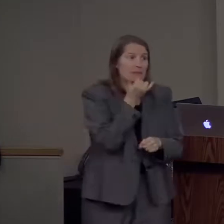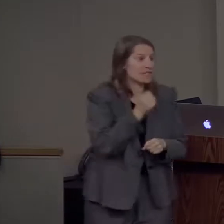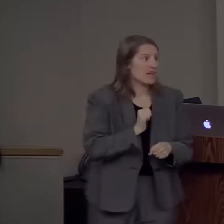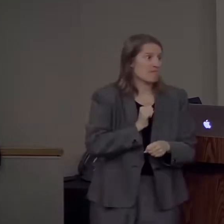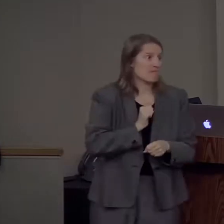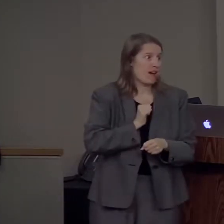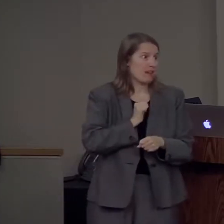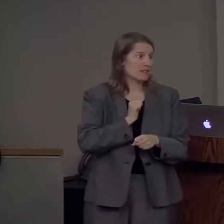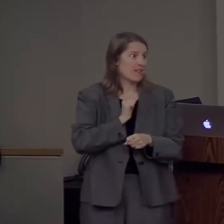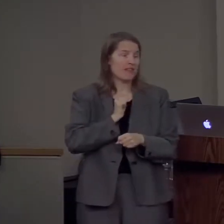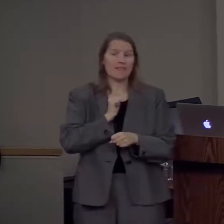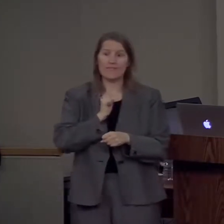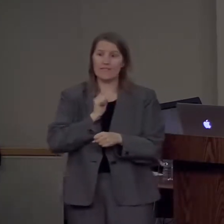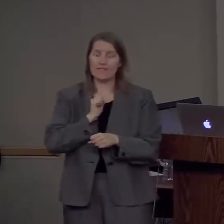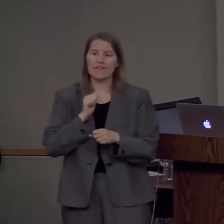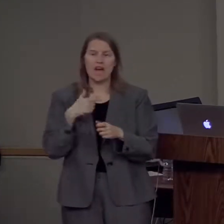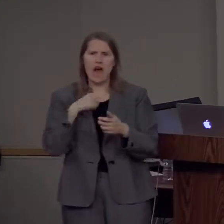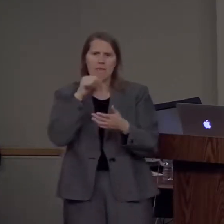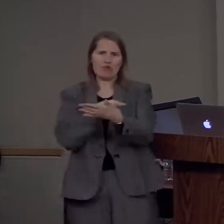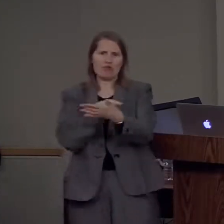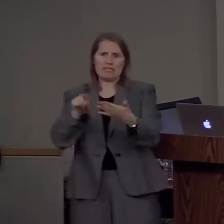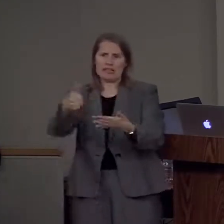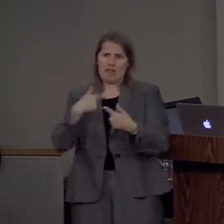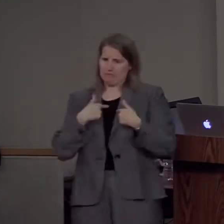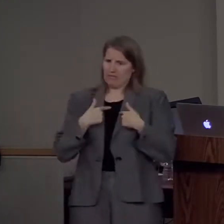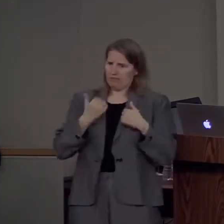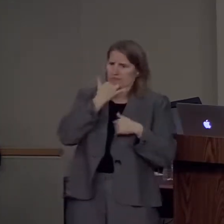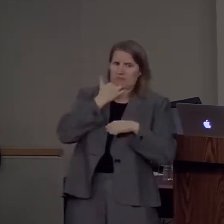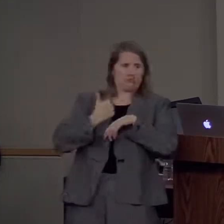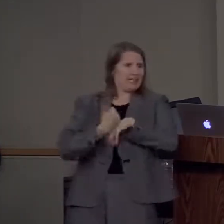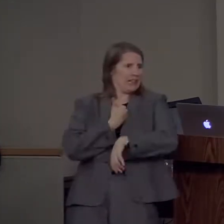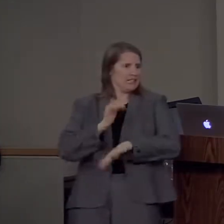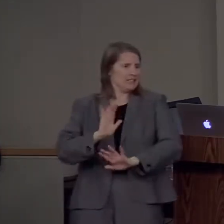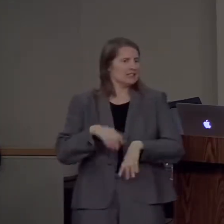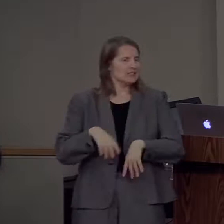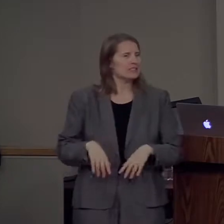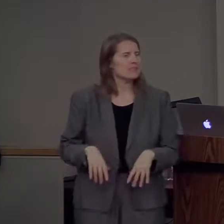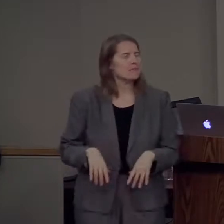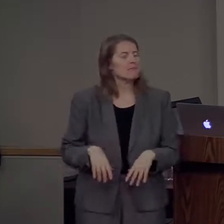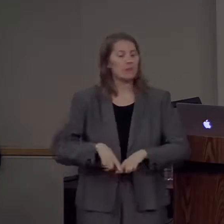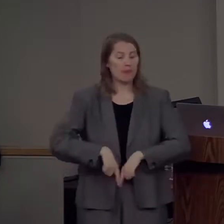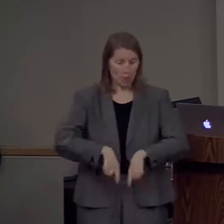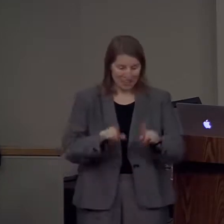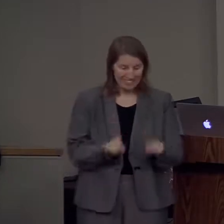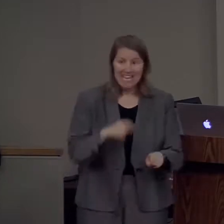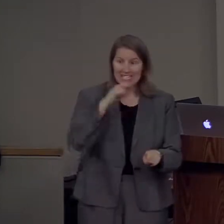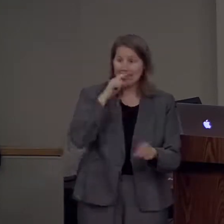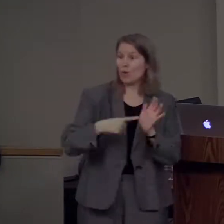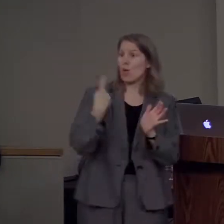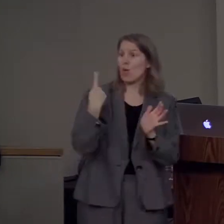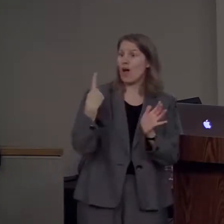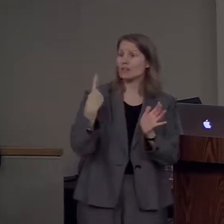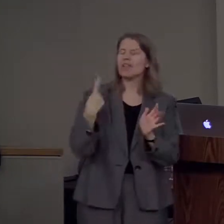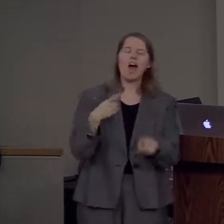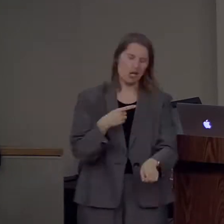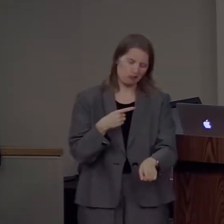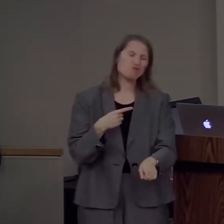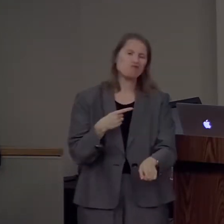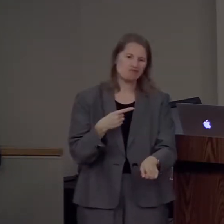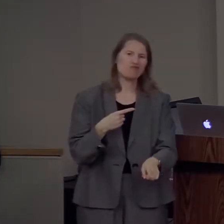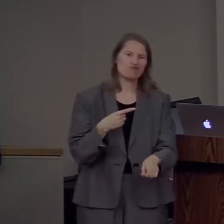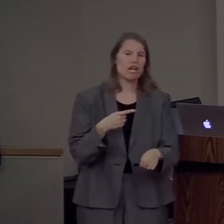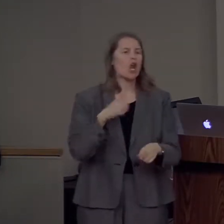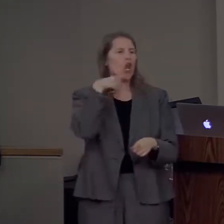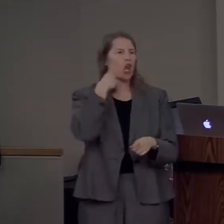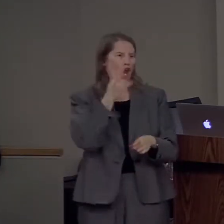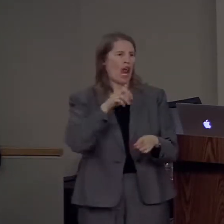so I'm not sort of criticizing others, but including myself, is to test children once to select the ones that show a profile